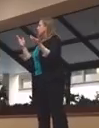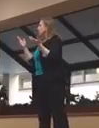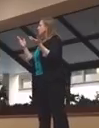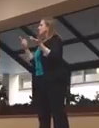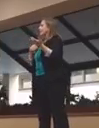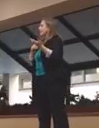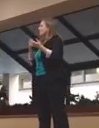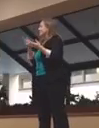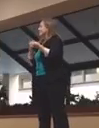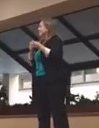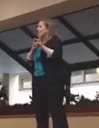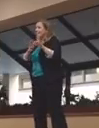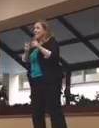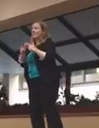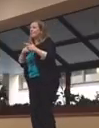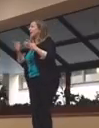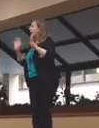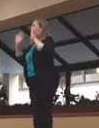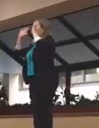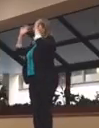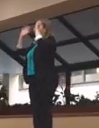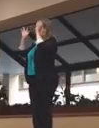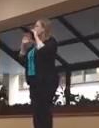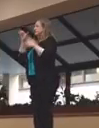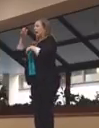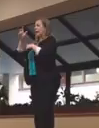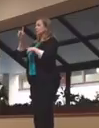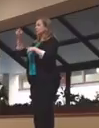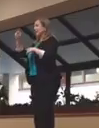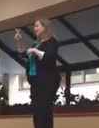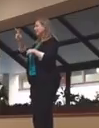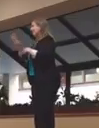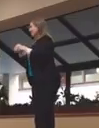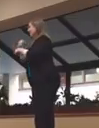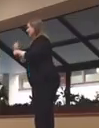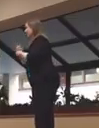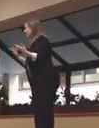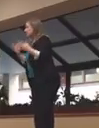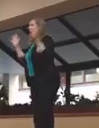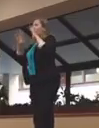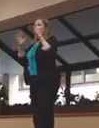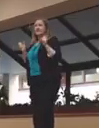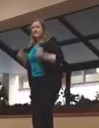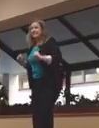are working, how the test is working in its life cycle, and that hasn't been done.